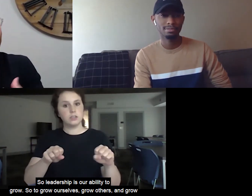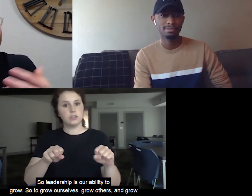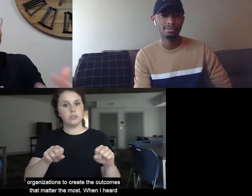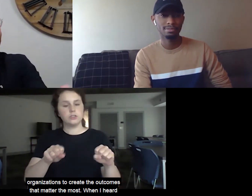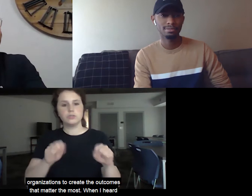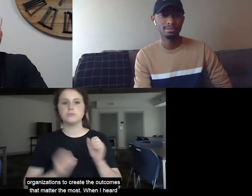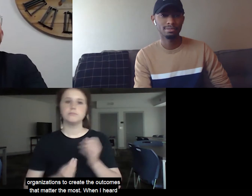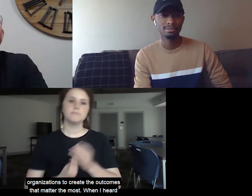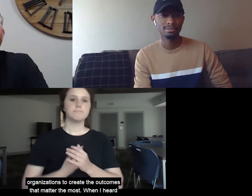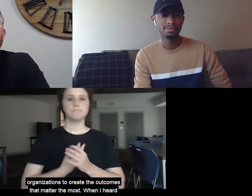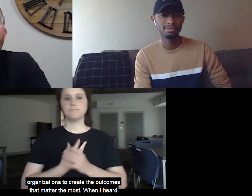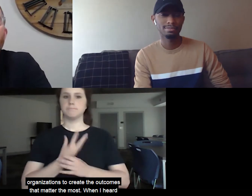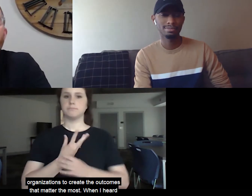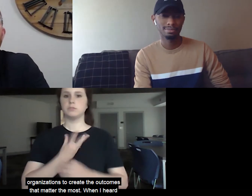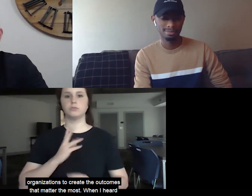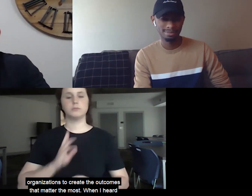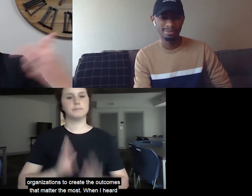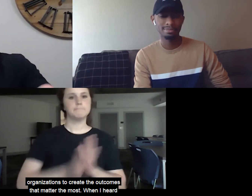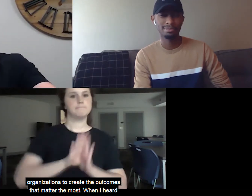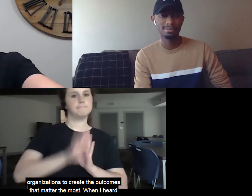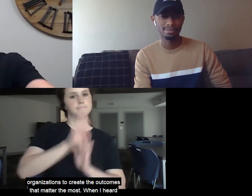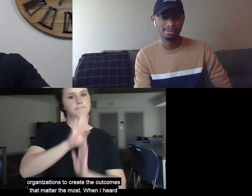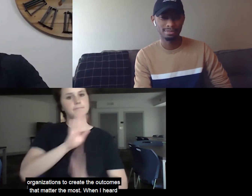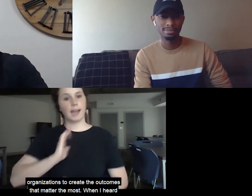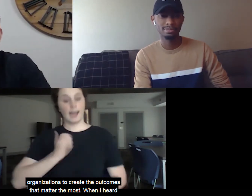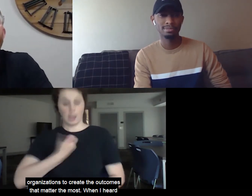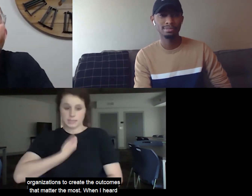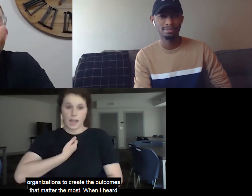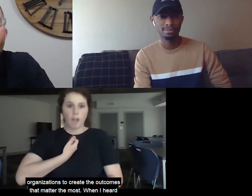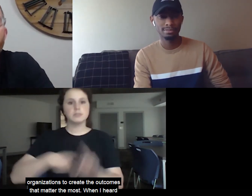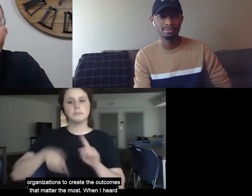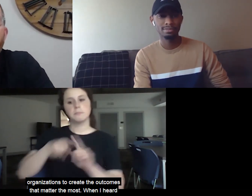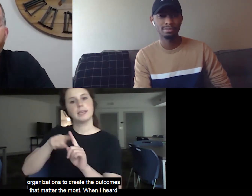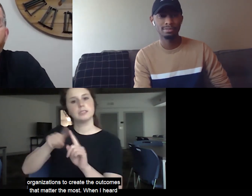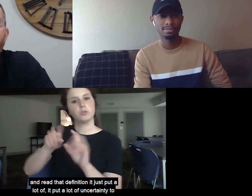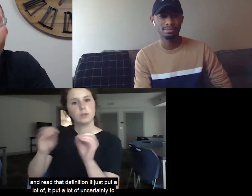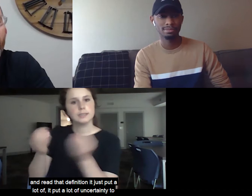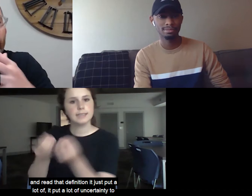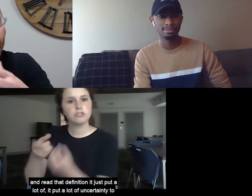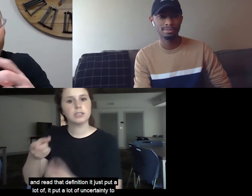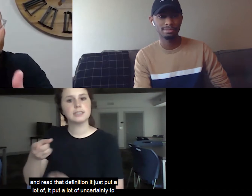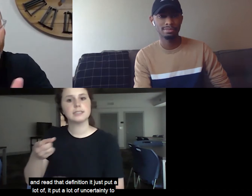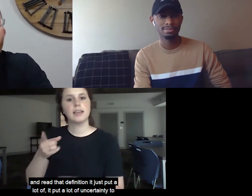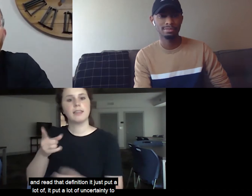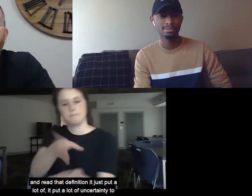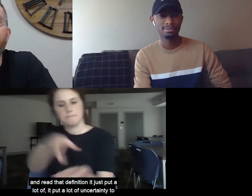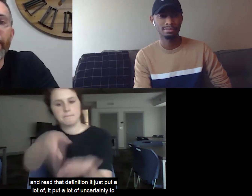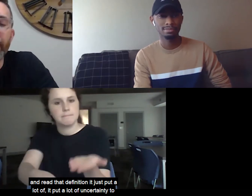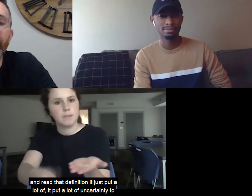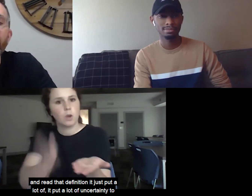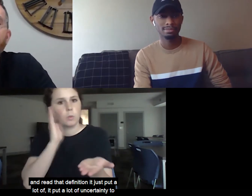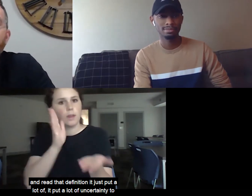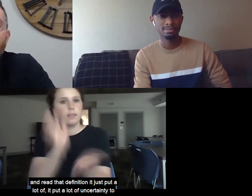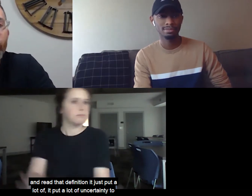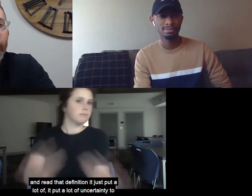grow others, grow organizations, to create the outcomes that matter the most. And when I heard and read that